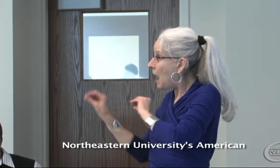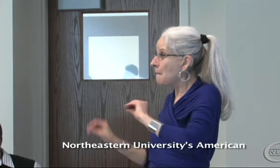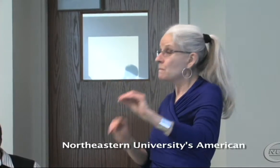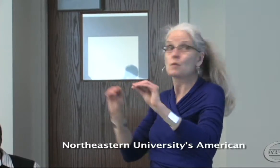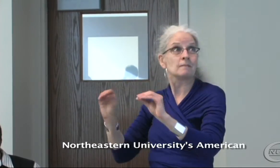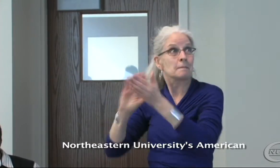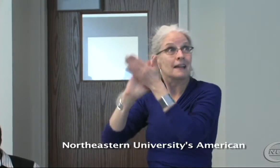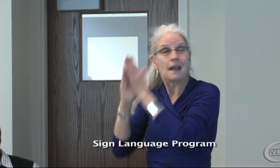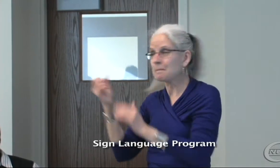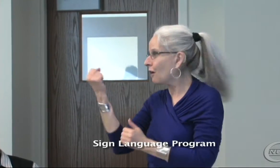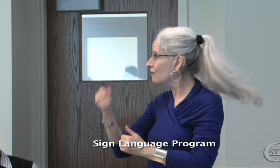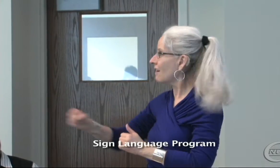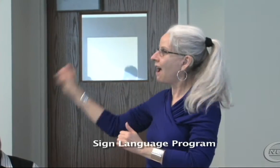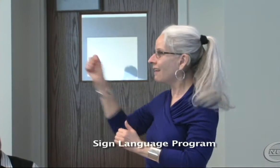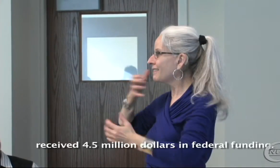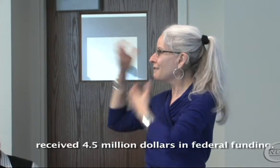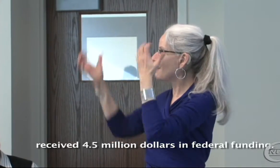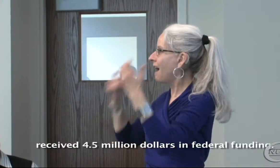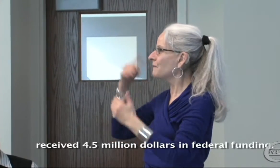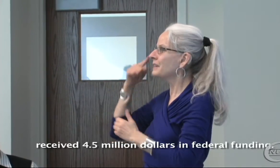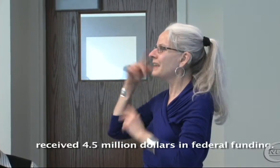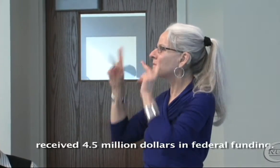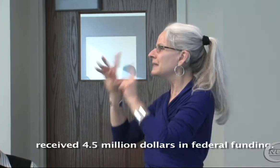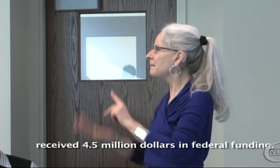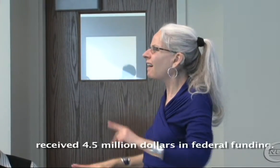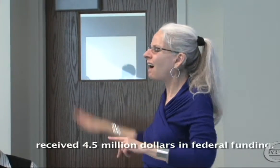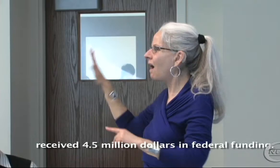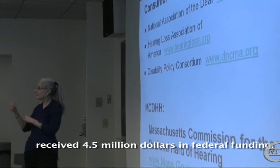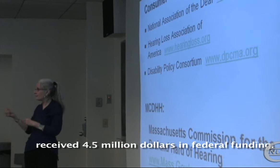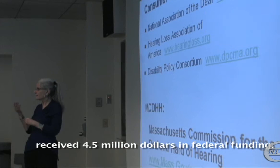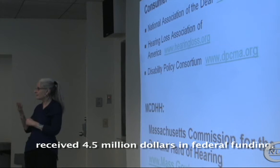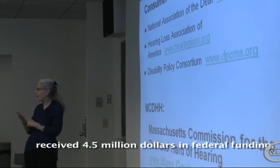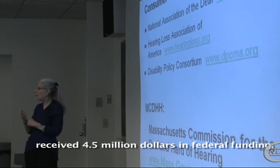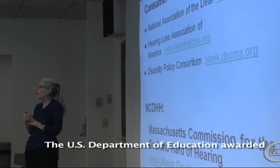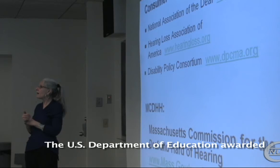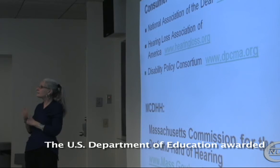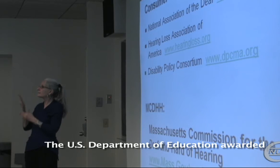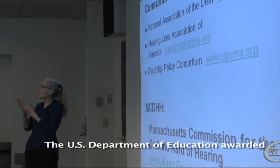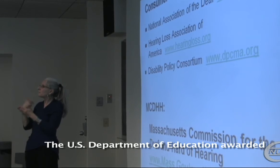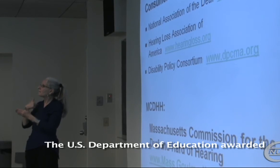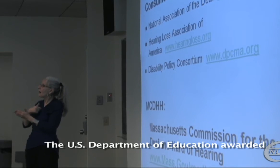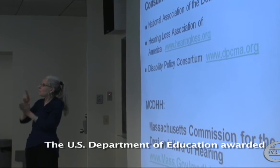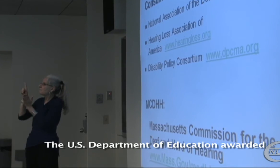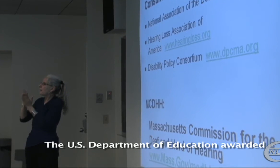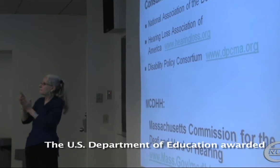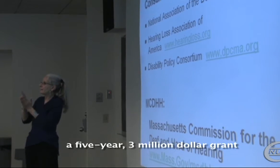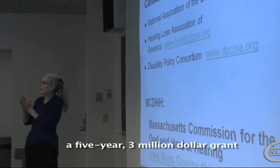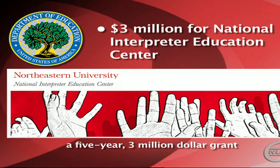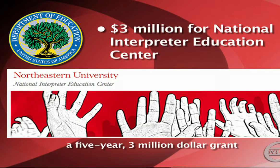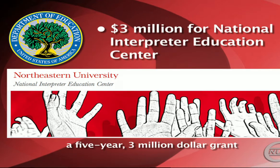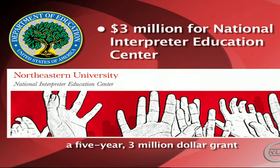Northeastern University's American Sign Language program received $4.5 million in federal funding. The U.S. Department of Education